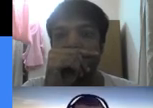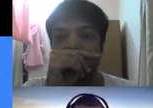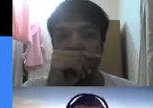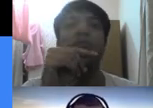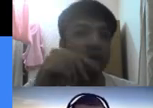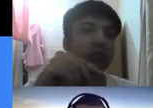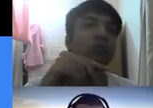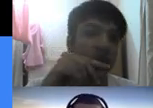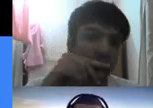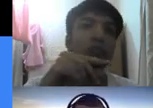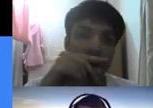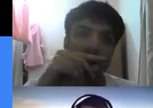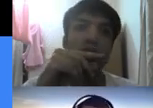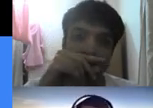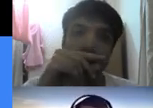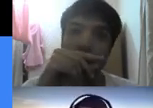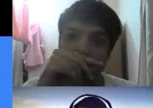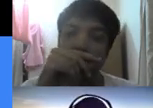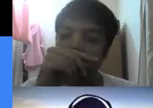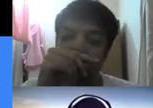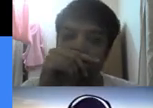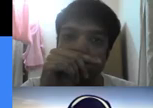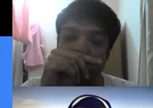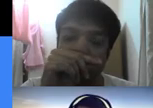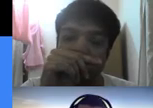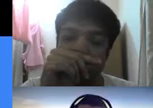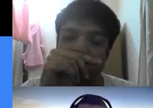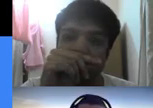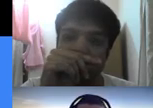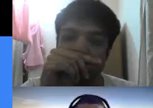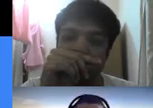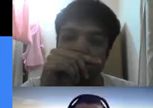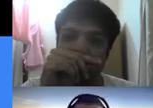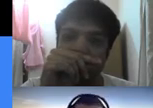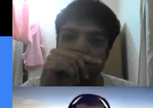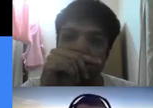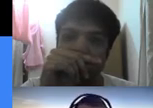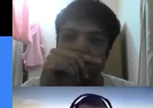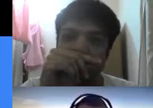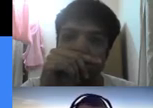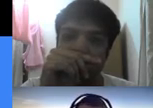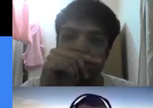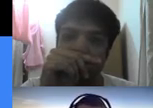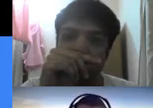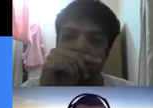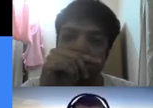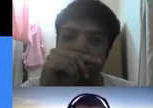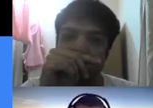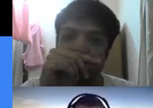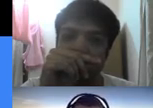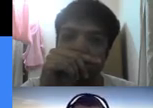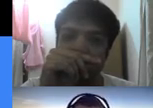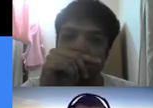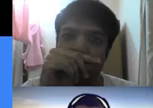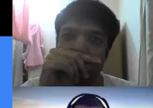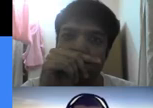angles and Right. capture the videos. Um, that would be more useful for research right now because it means that